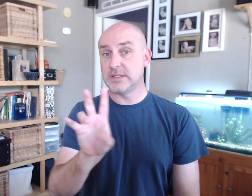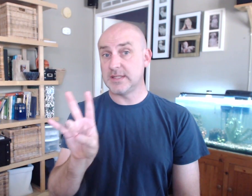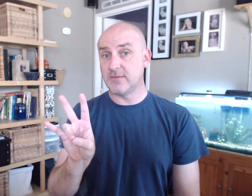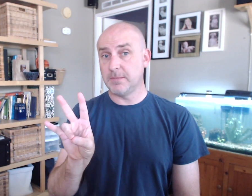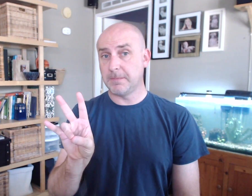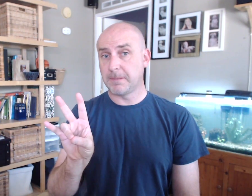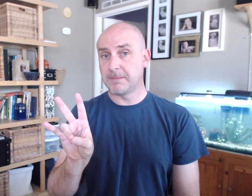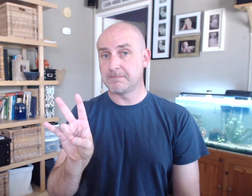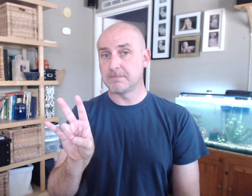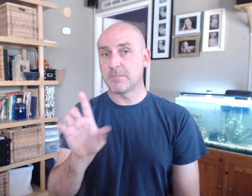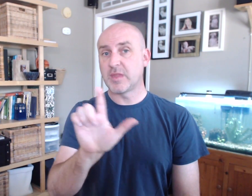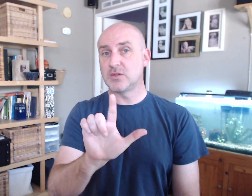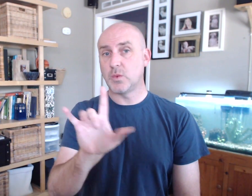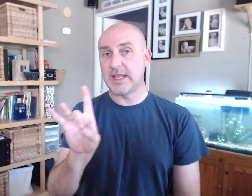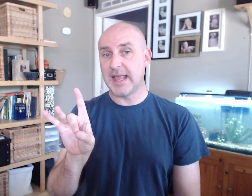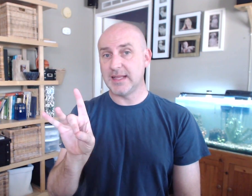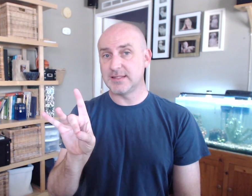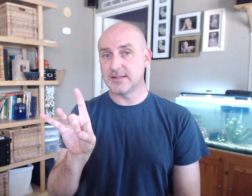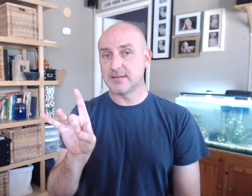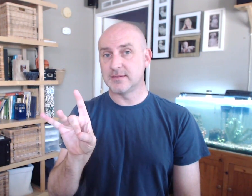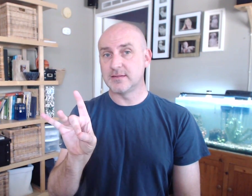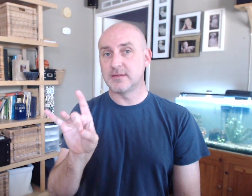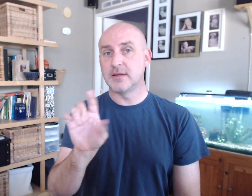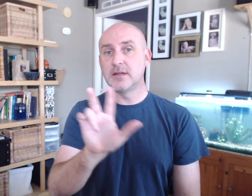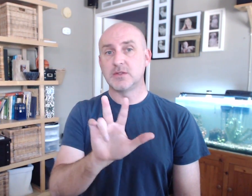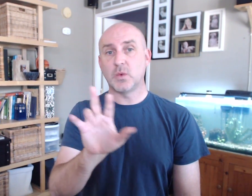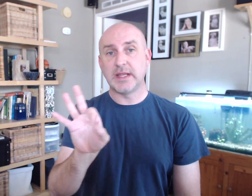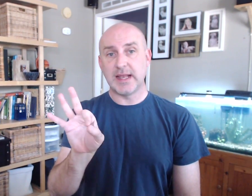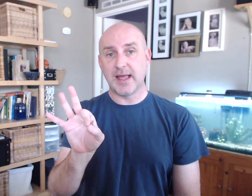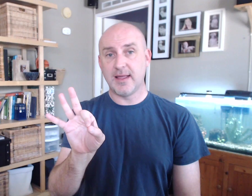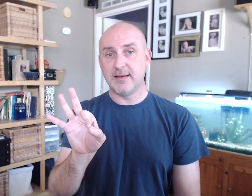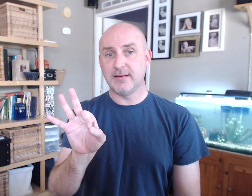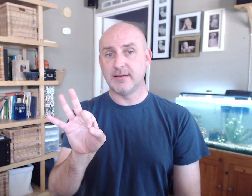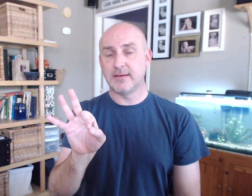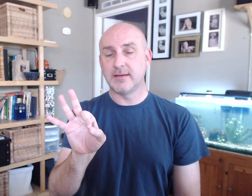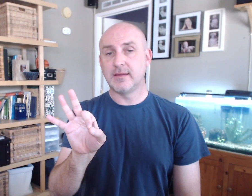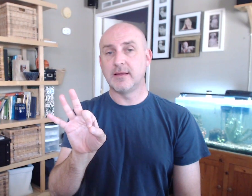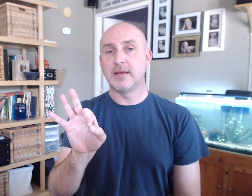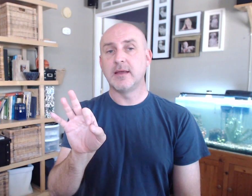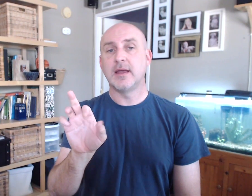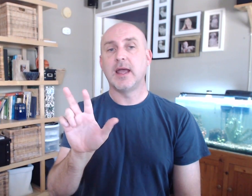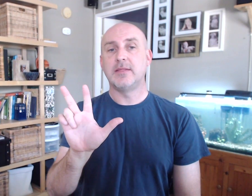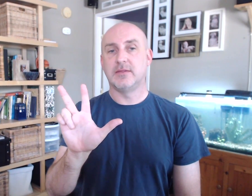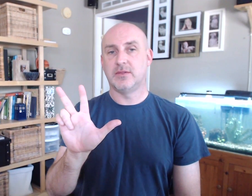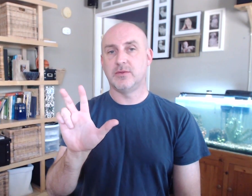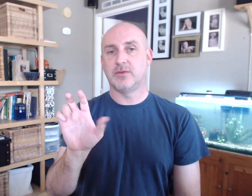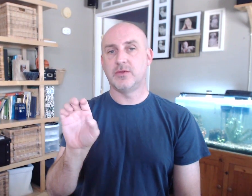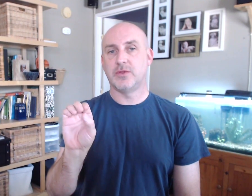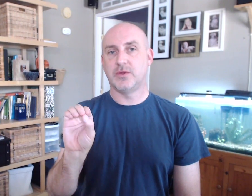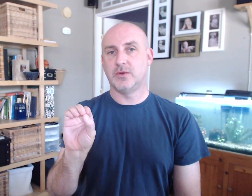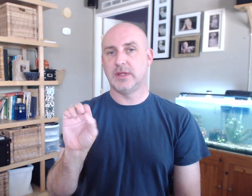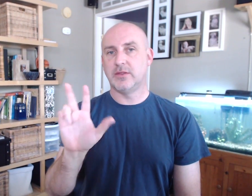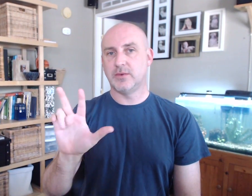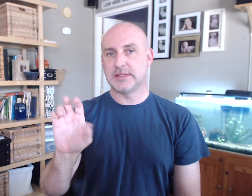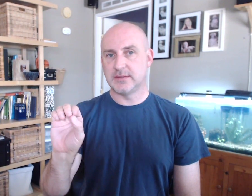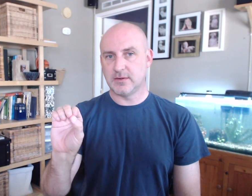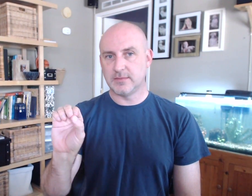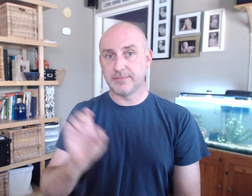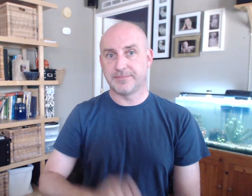27, 28, 29, and then 30, 30. All